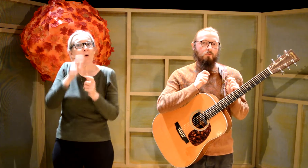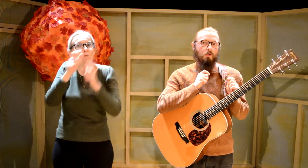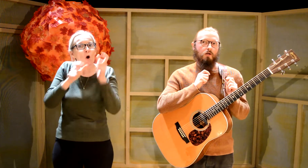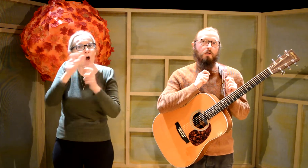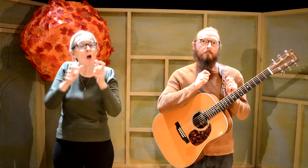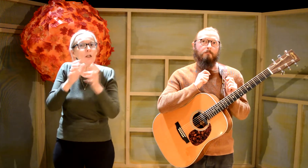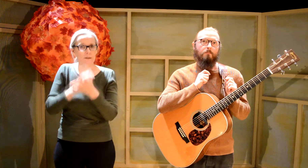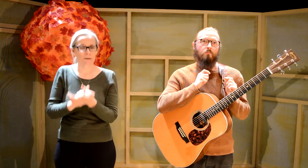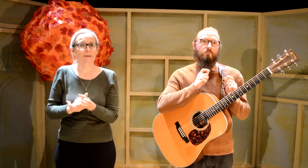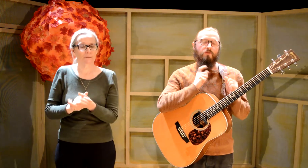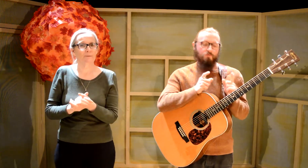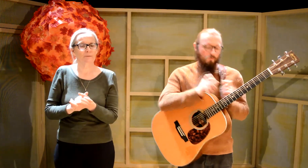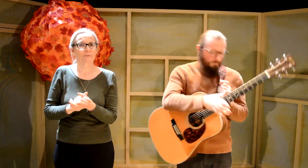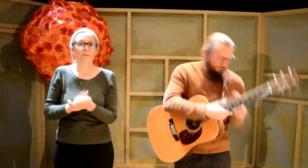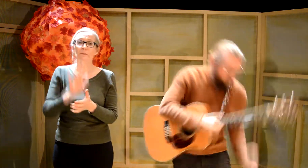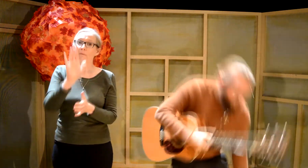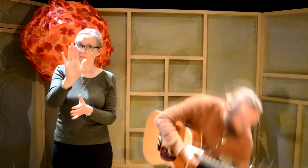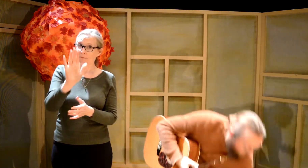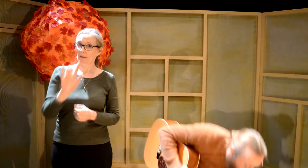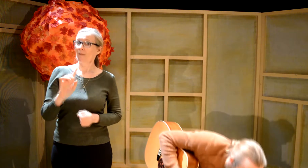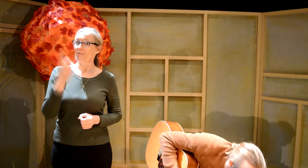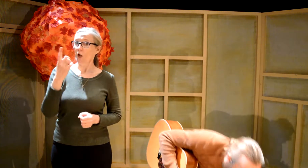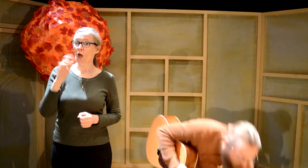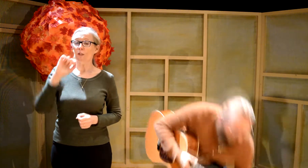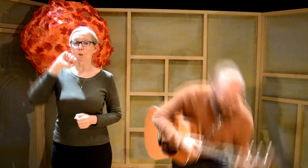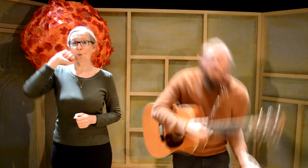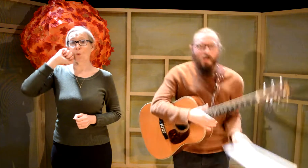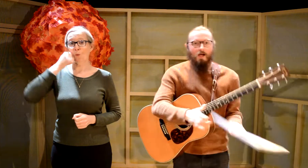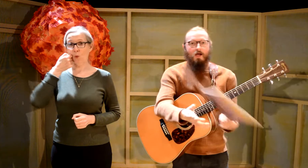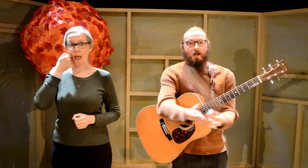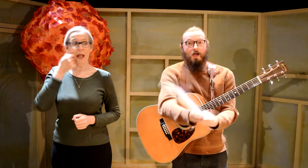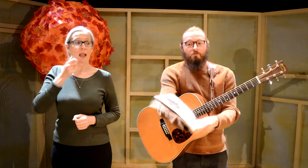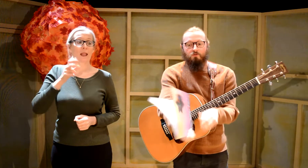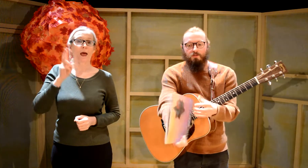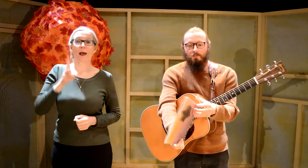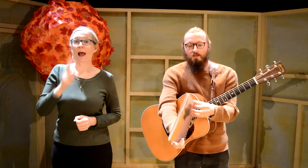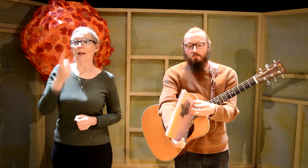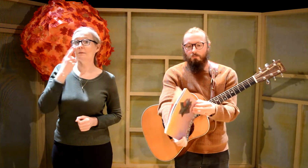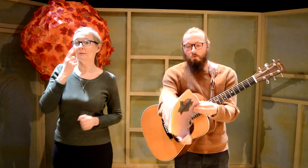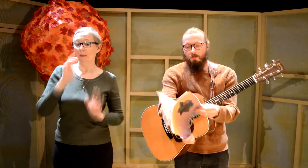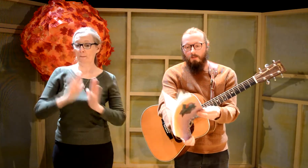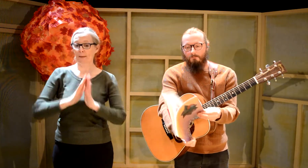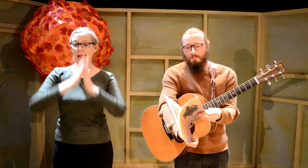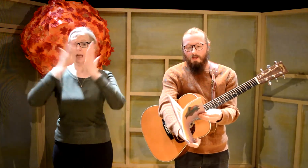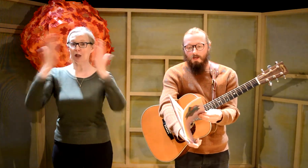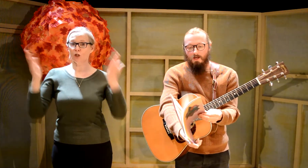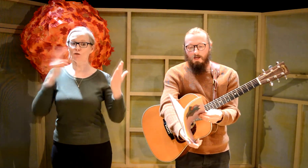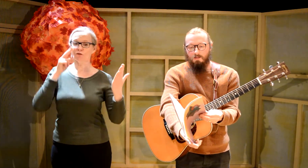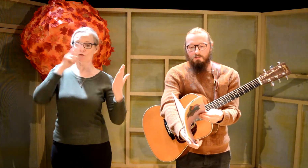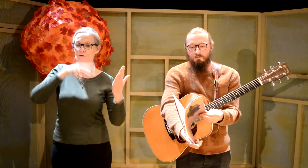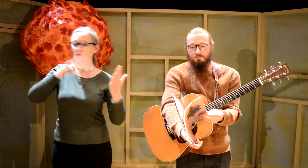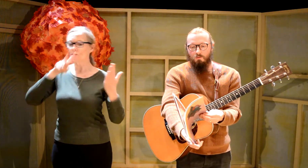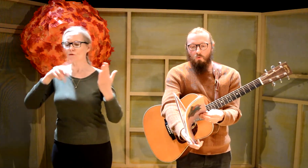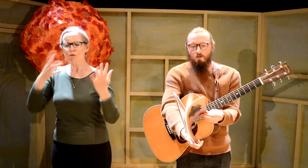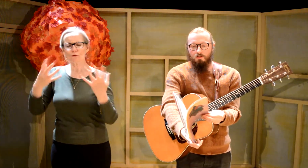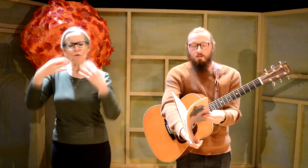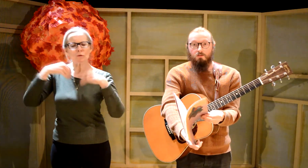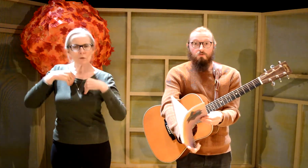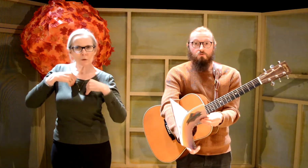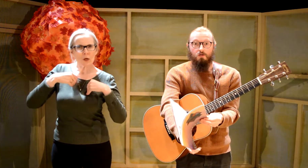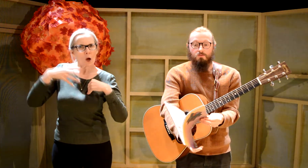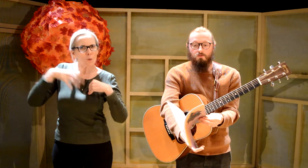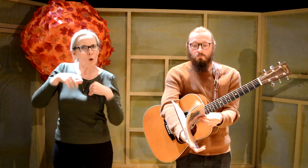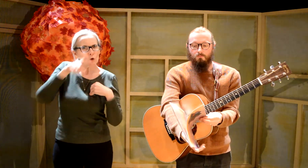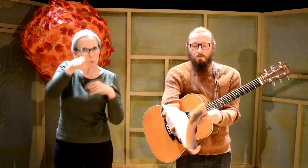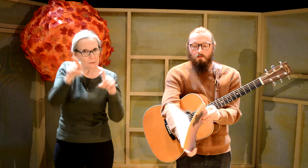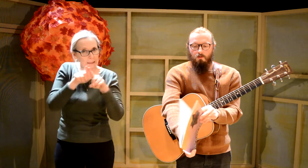So, first of all, we're going to have a look at that page of the book again. And what I'd like you to